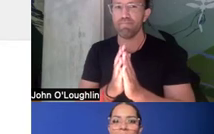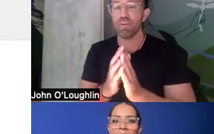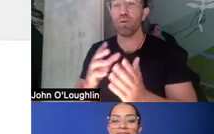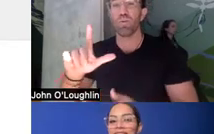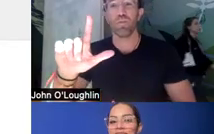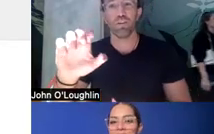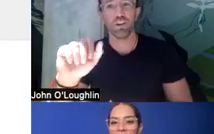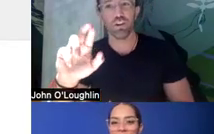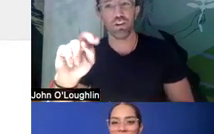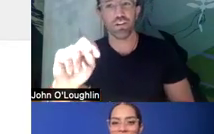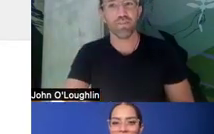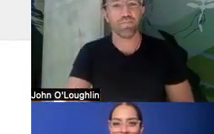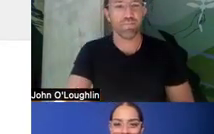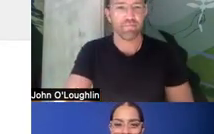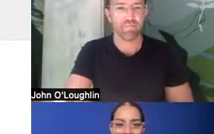So what's the answer?